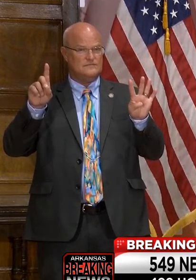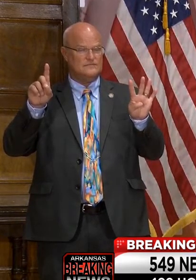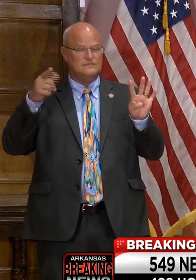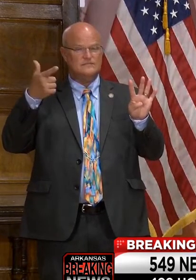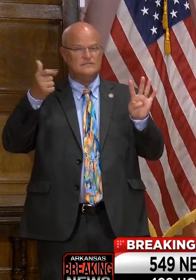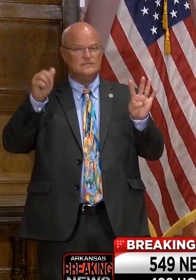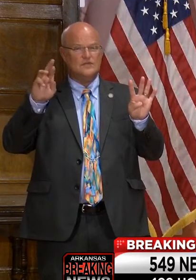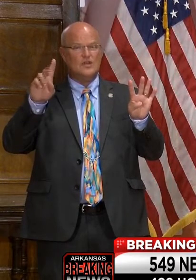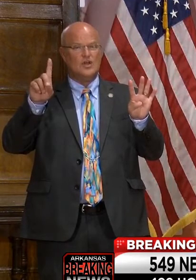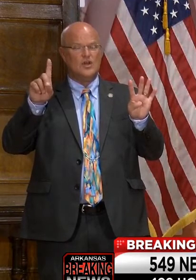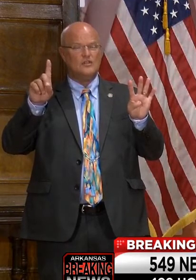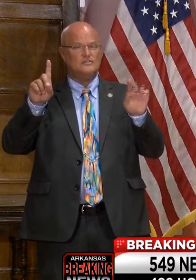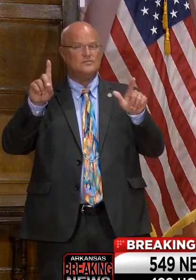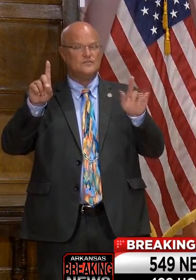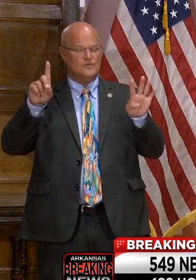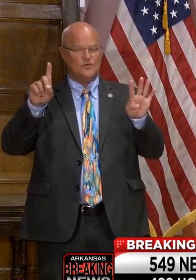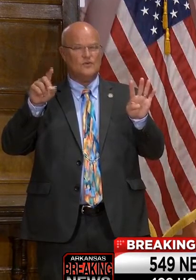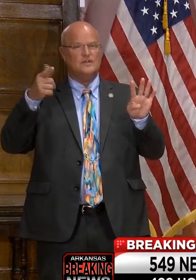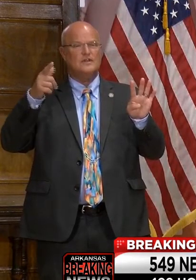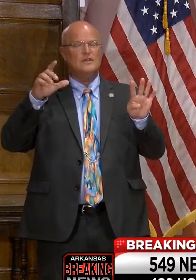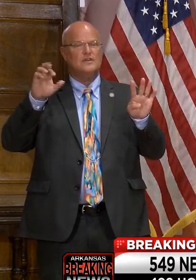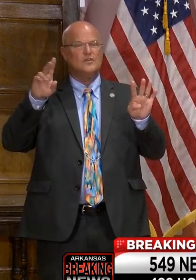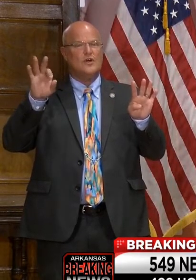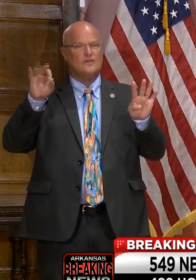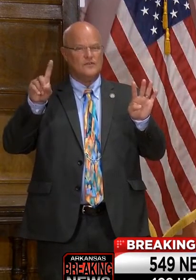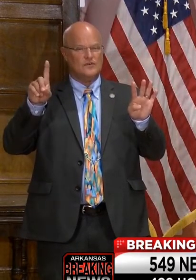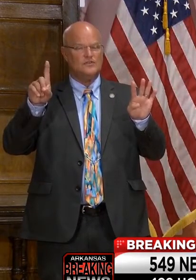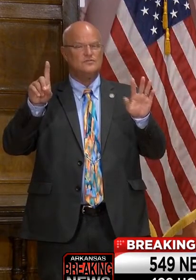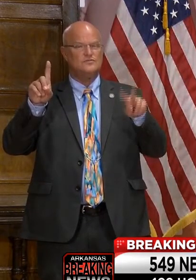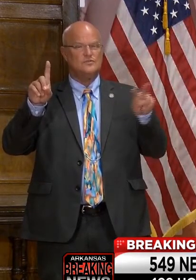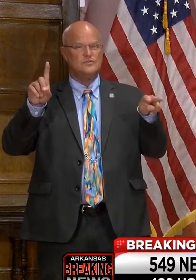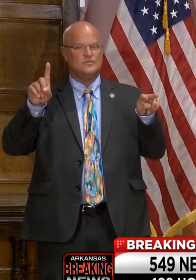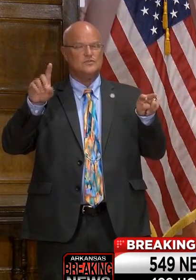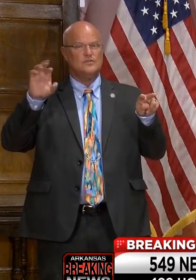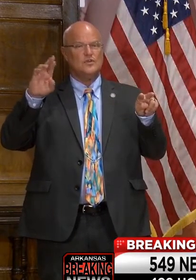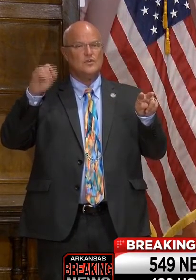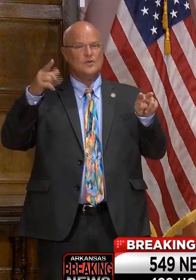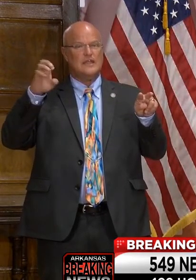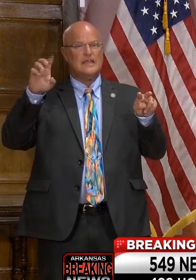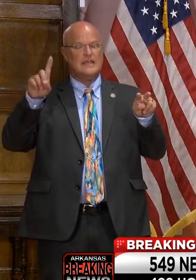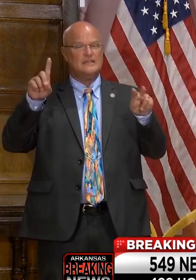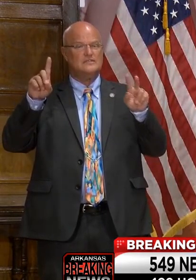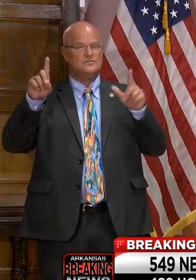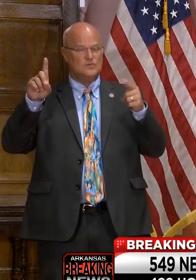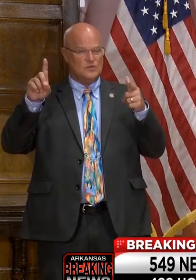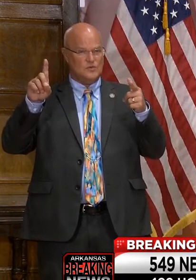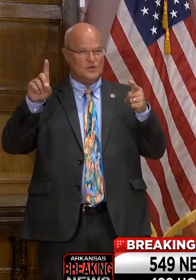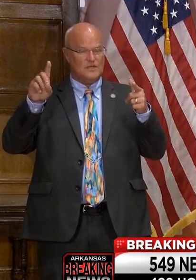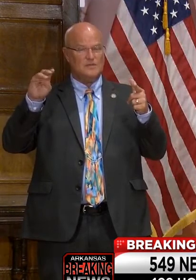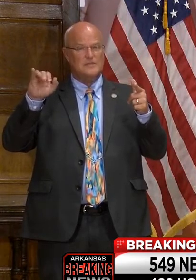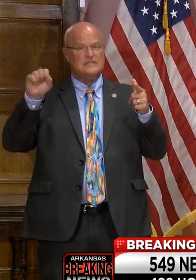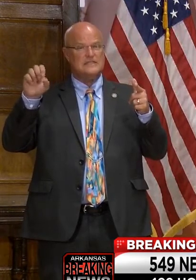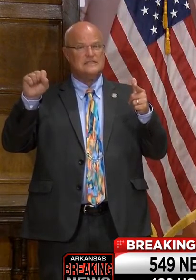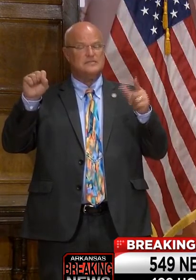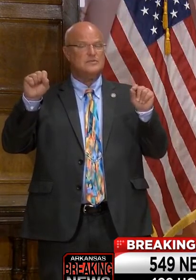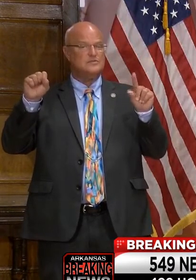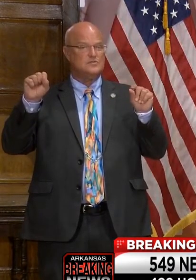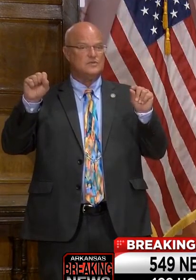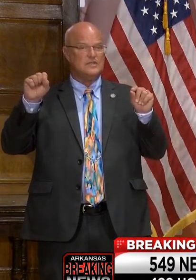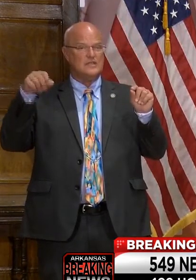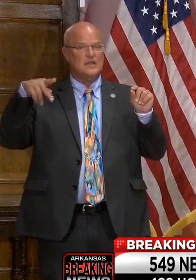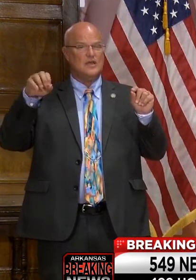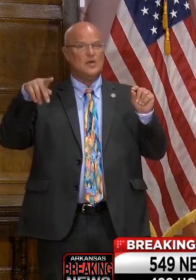Garland 24, Crawford 22, Craighead 21, Mississippi 20, and